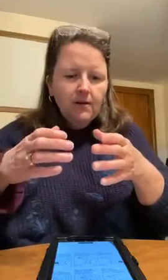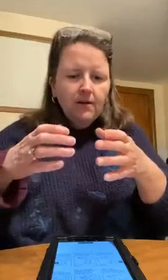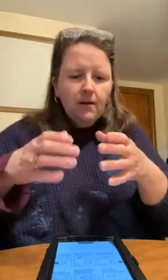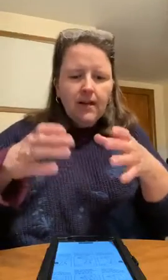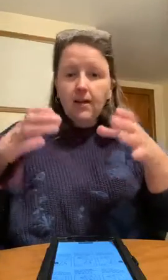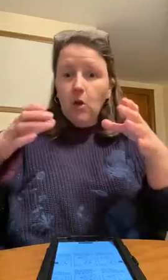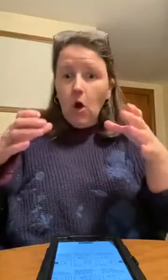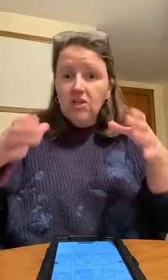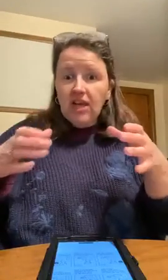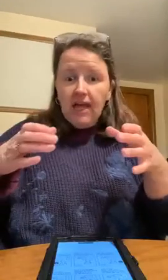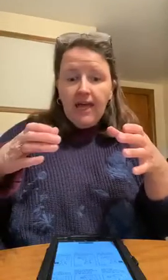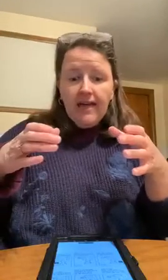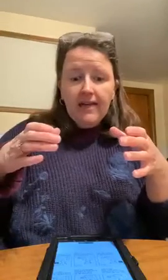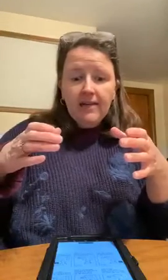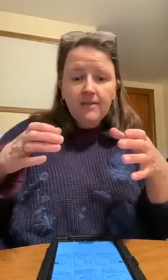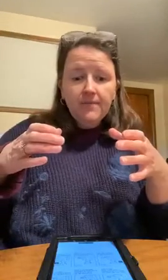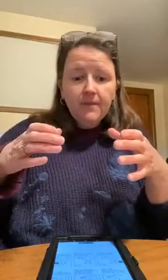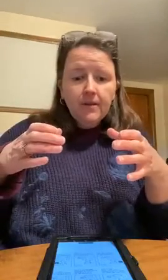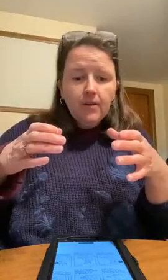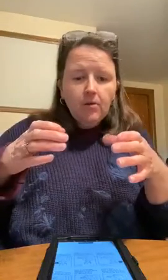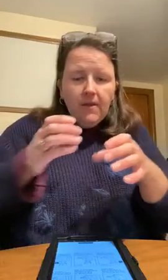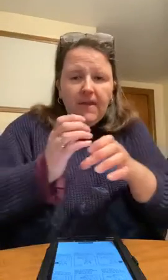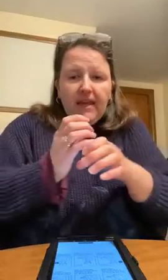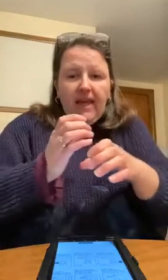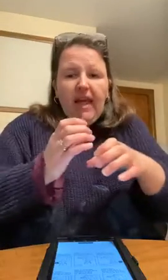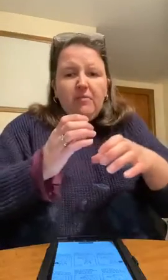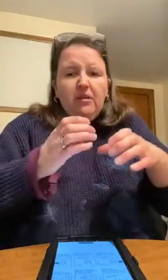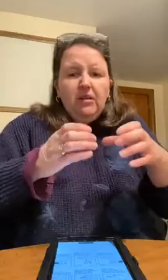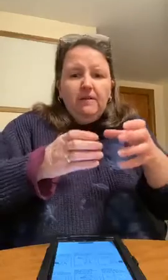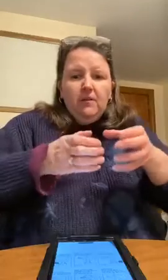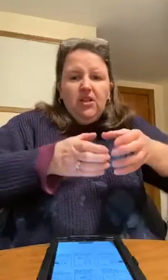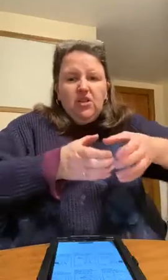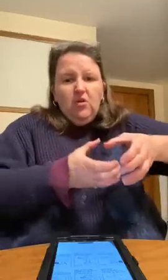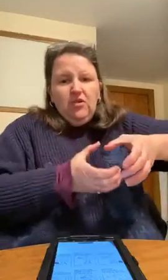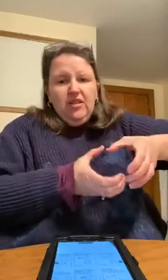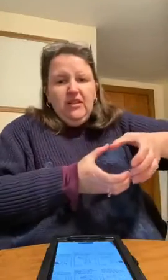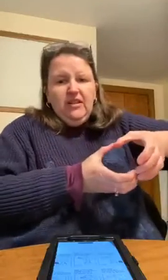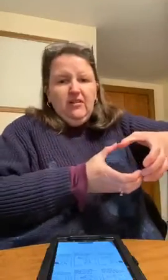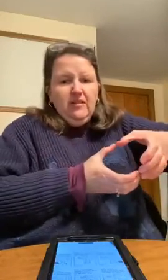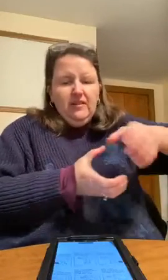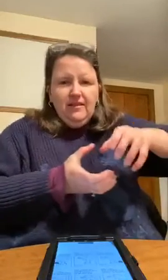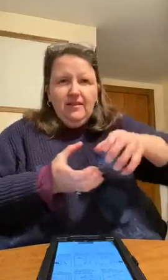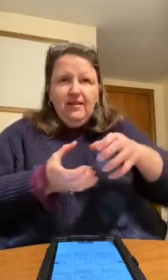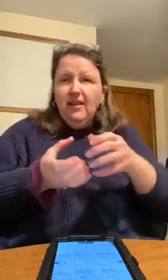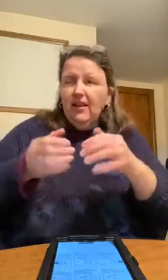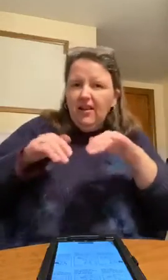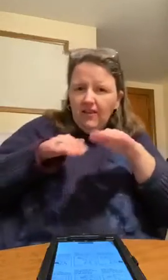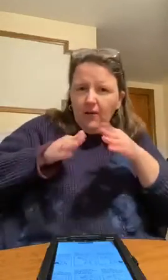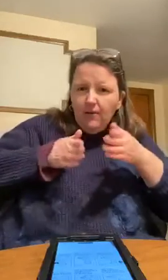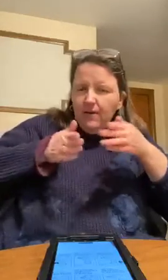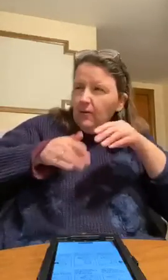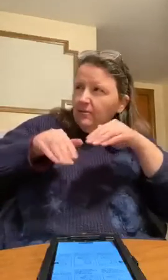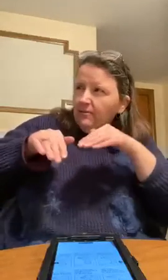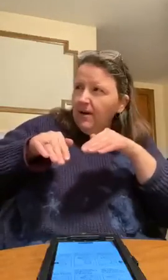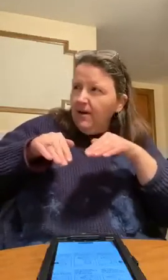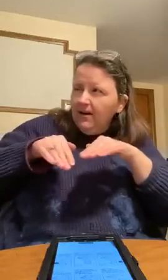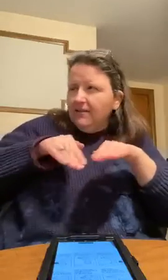like a large can or a thick cable. If you want to show, gee, you know, that they were